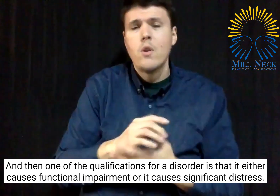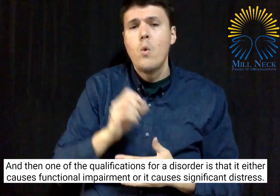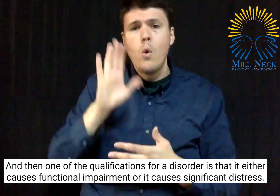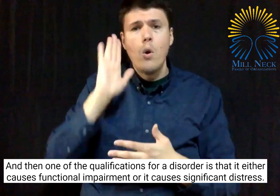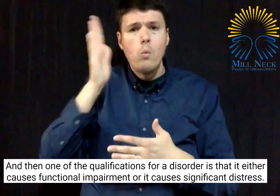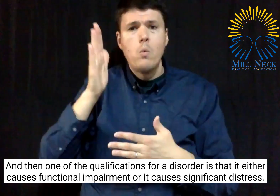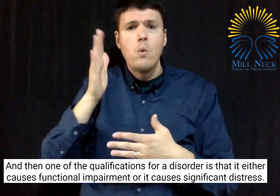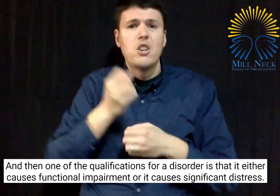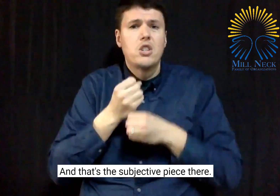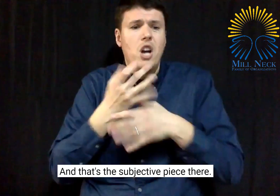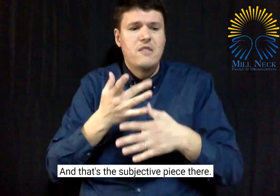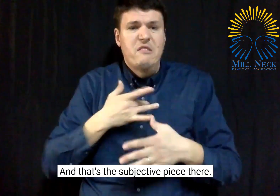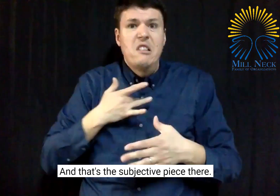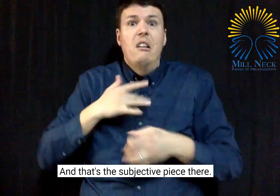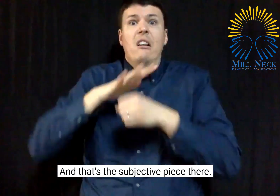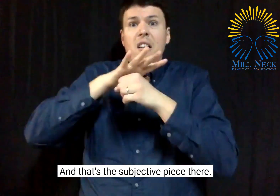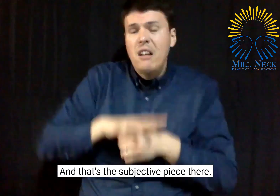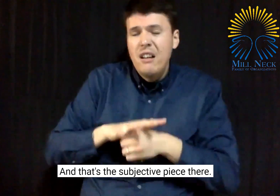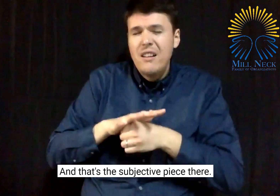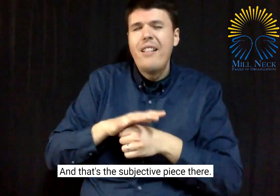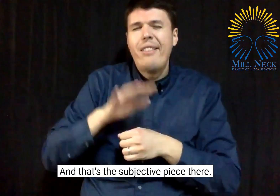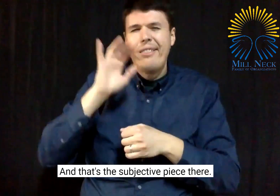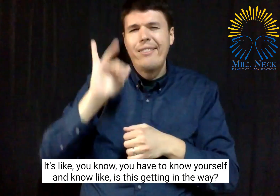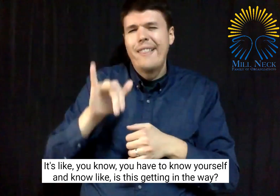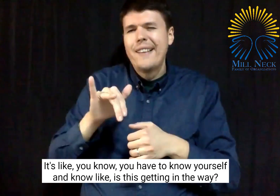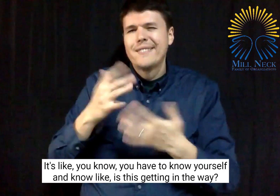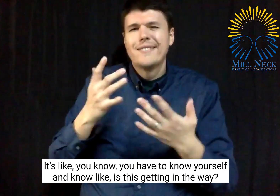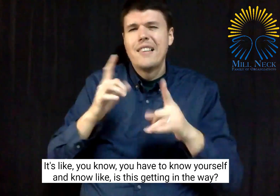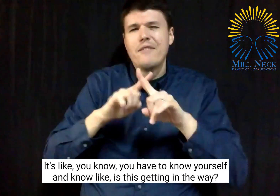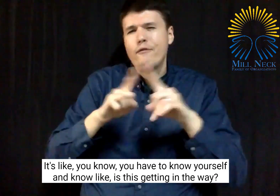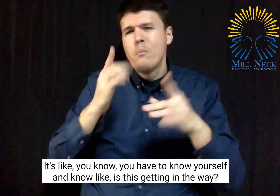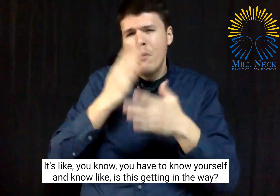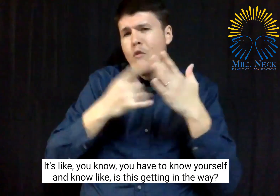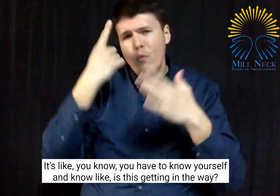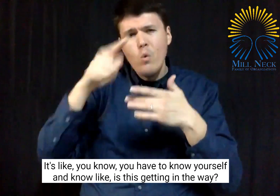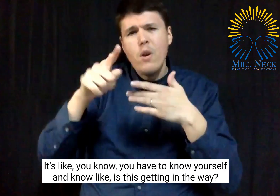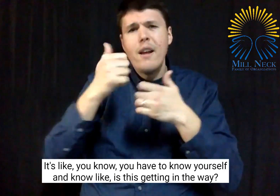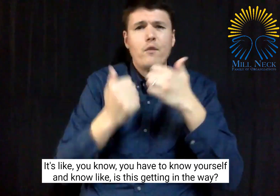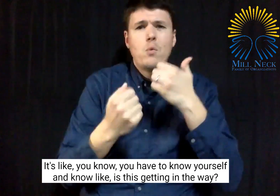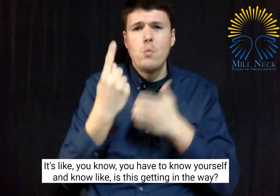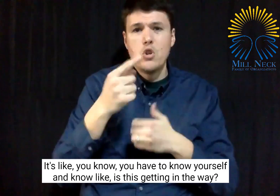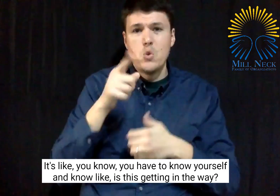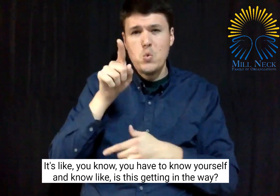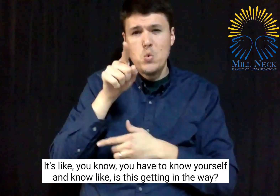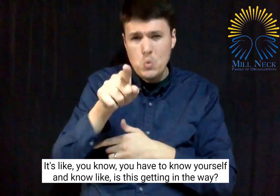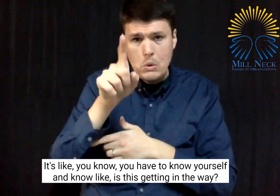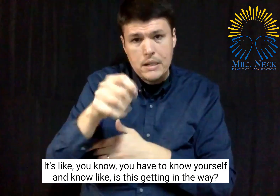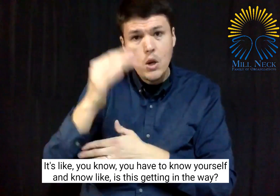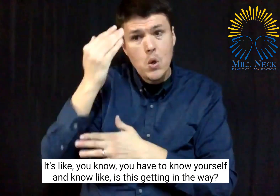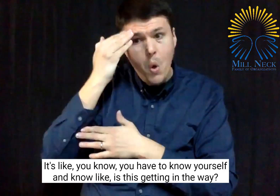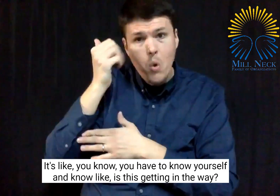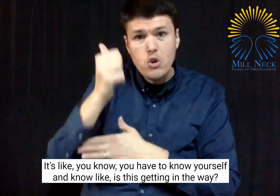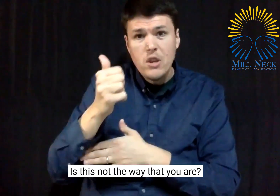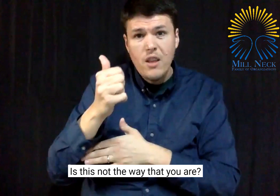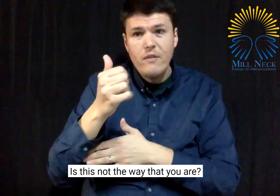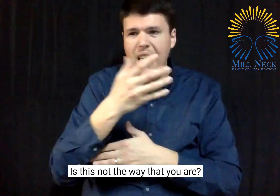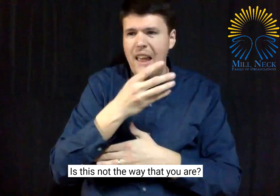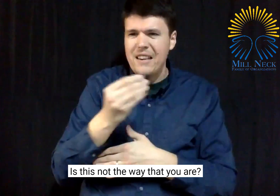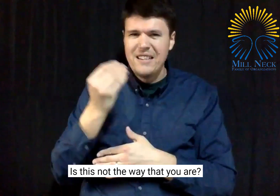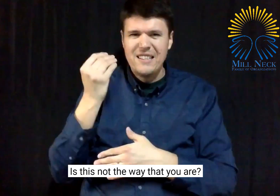significant distress. And that's the subjective piece there. It's like, you have to know yourself and know, like, is this getting in the way? Is this not the way that